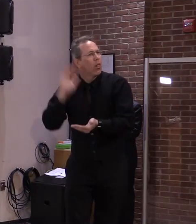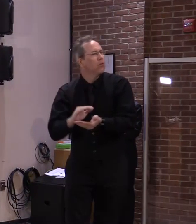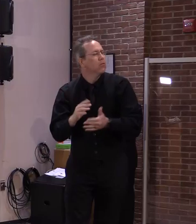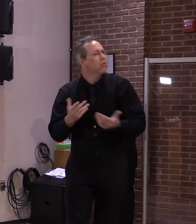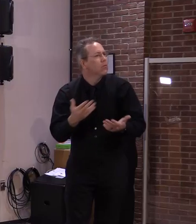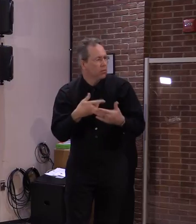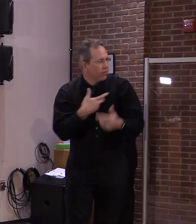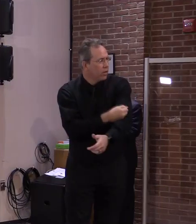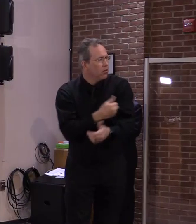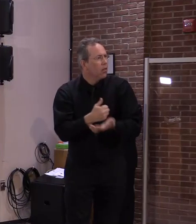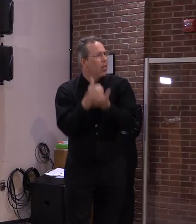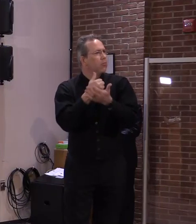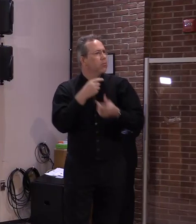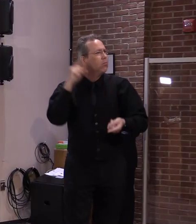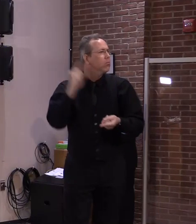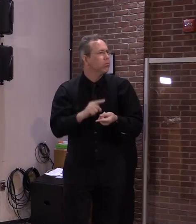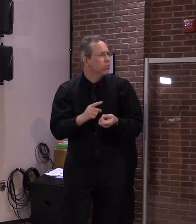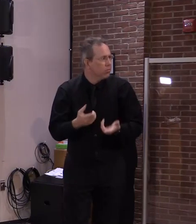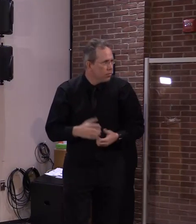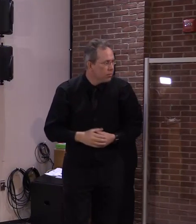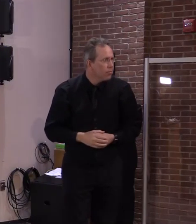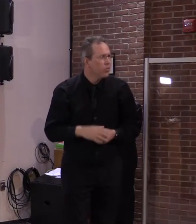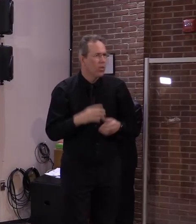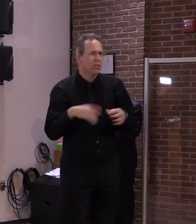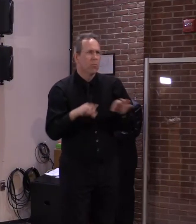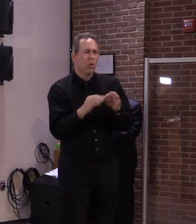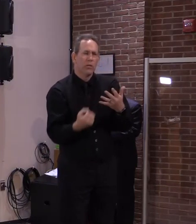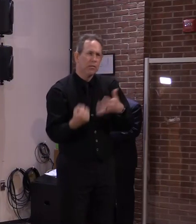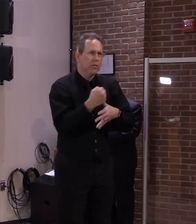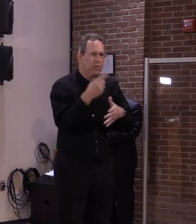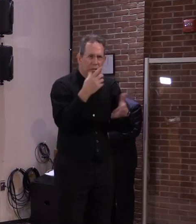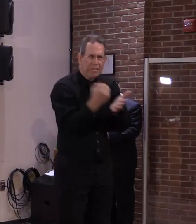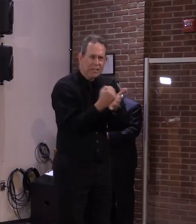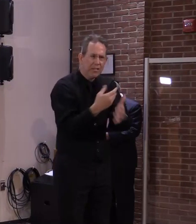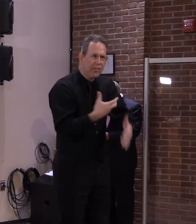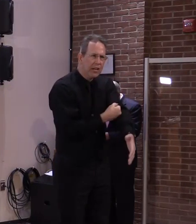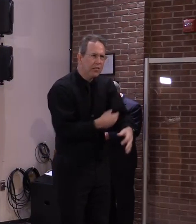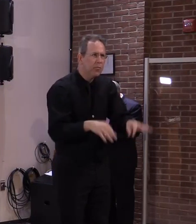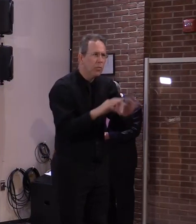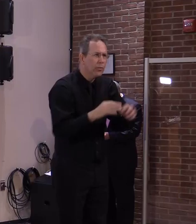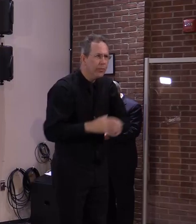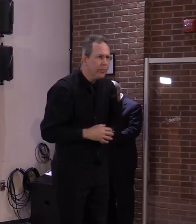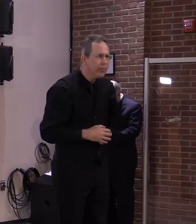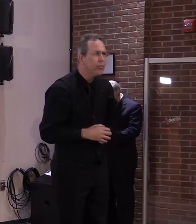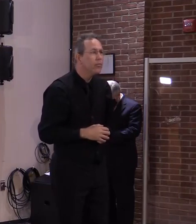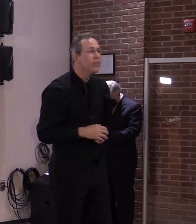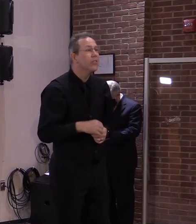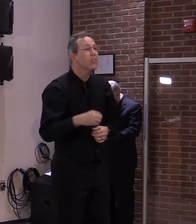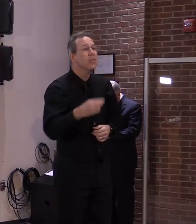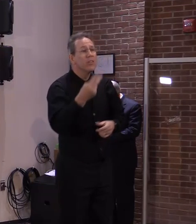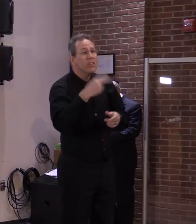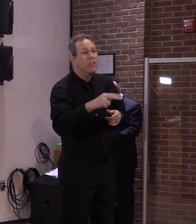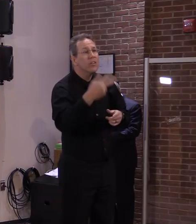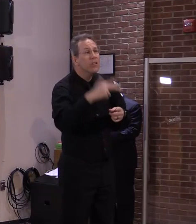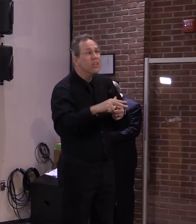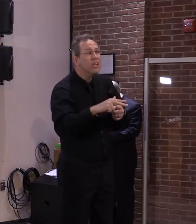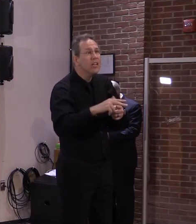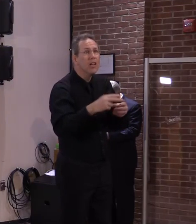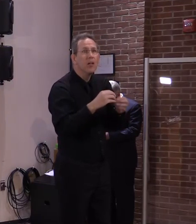pandemic. But now that we're just 3 weeks away from everyone becoming eligible to sign up for their shot, we must step